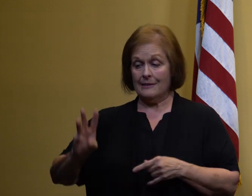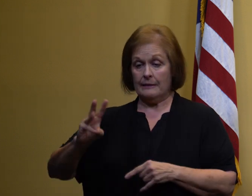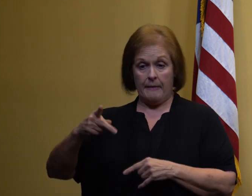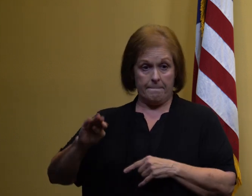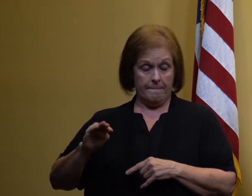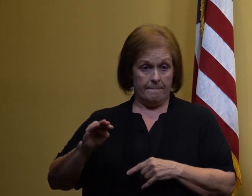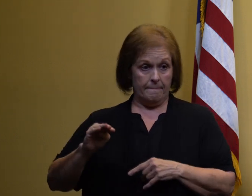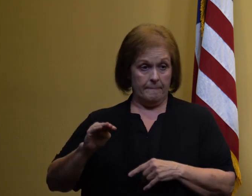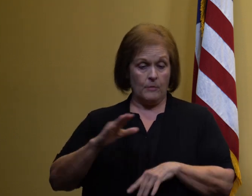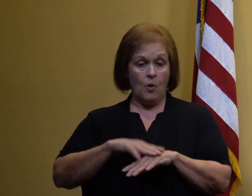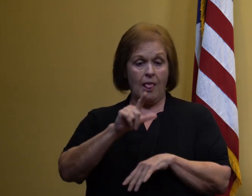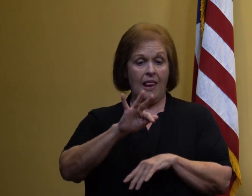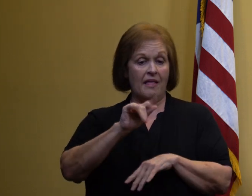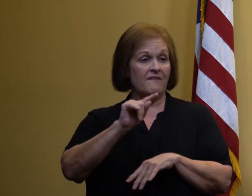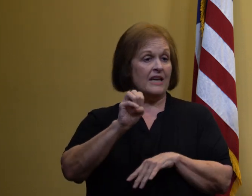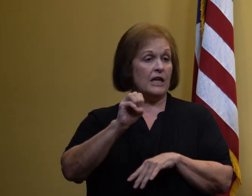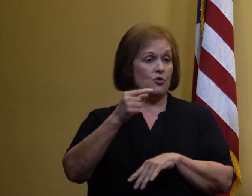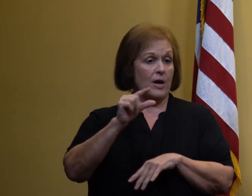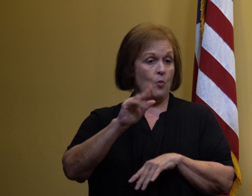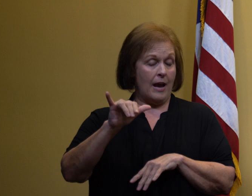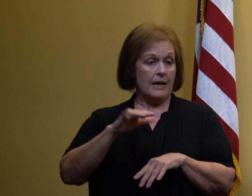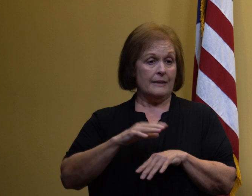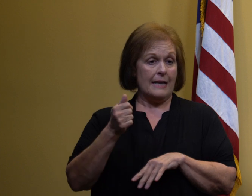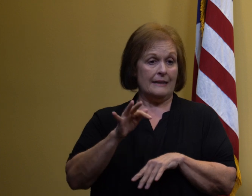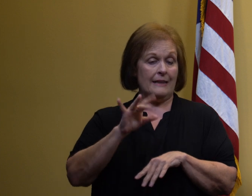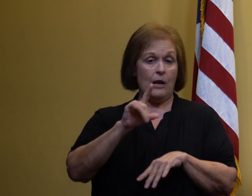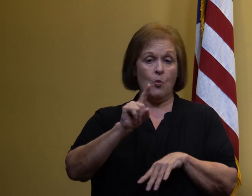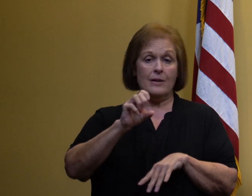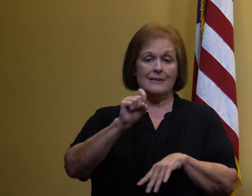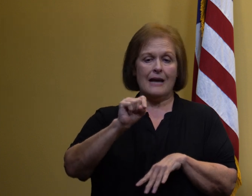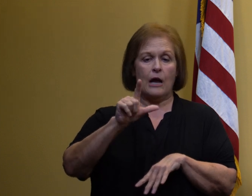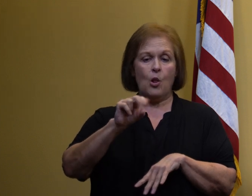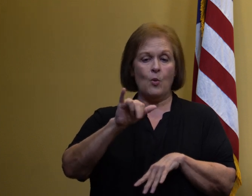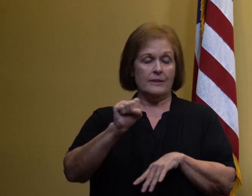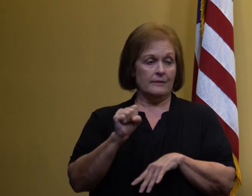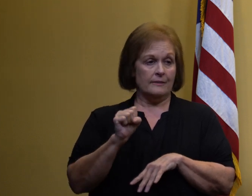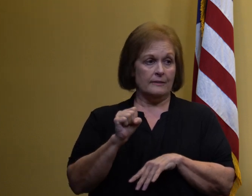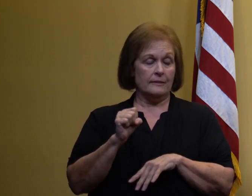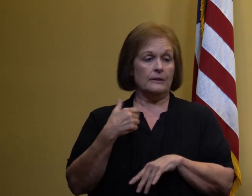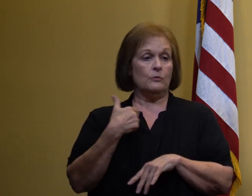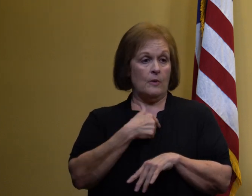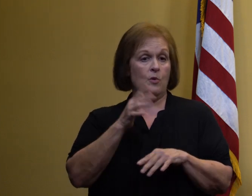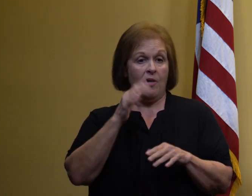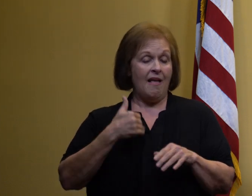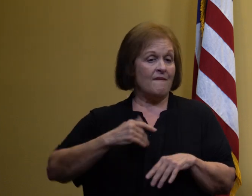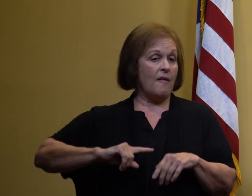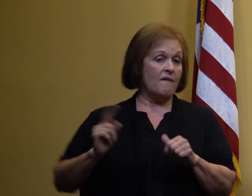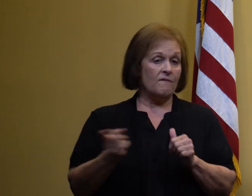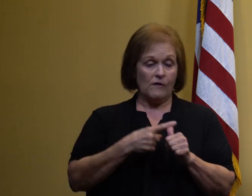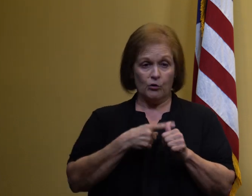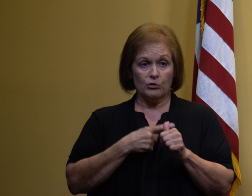p.m. on the Lafitte Greenway, 1891 St. Louis, We will hold the first ever